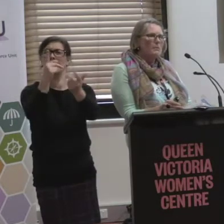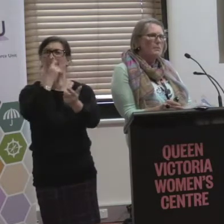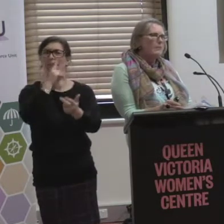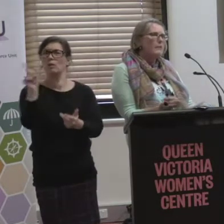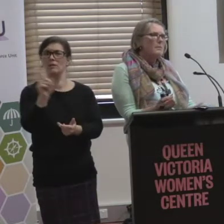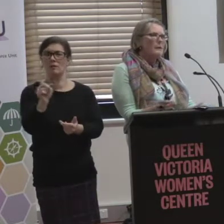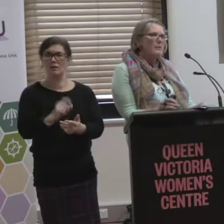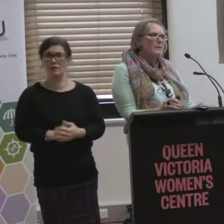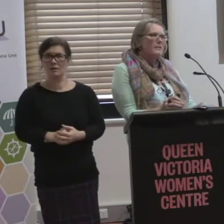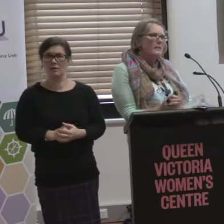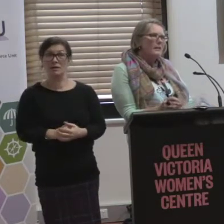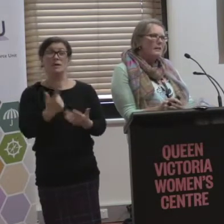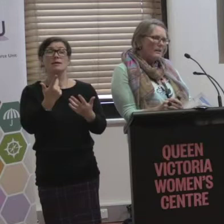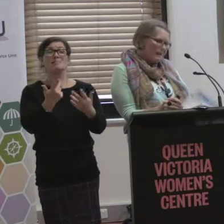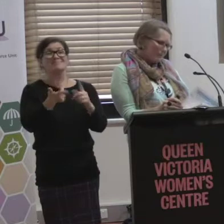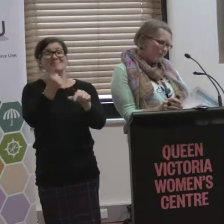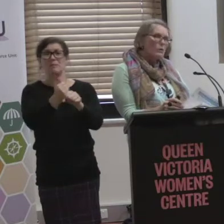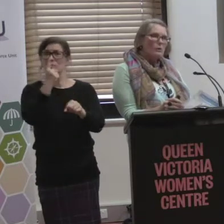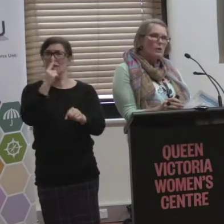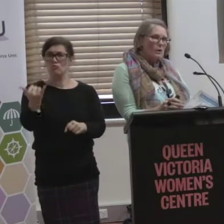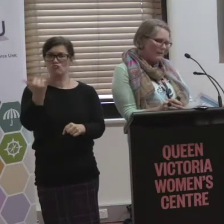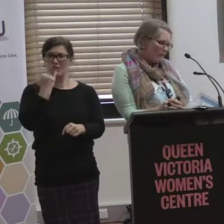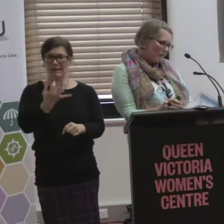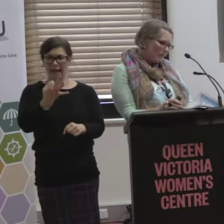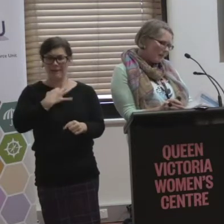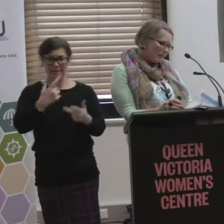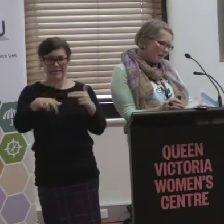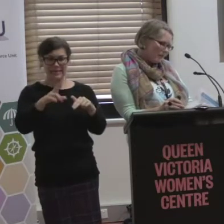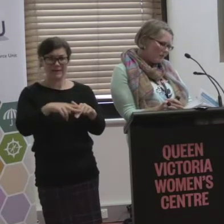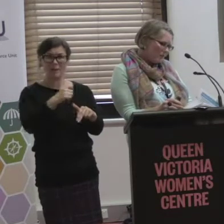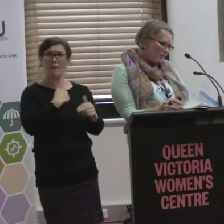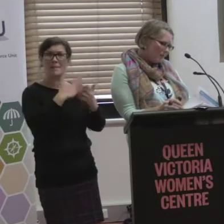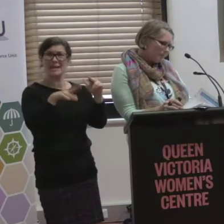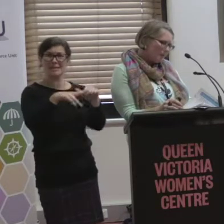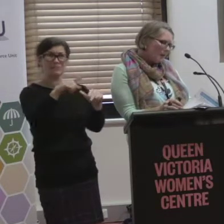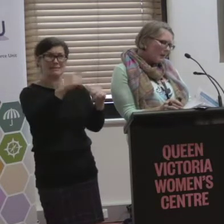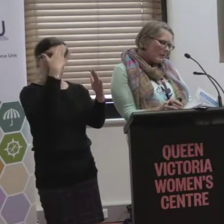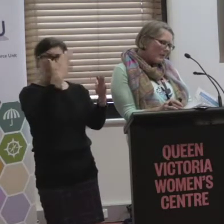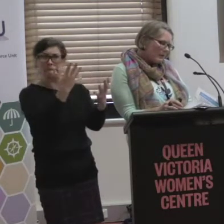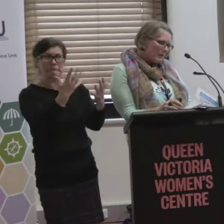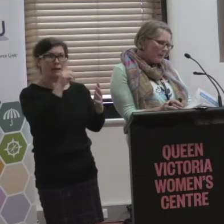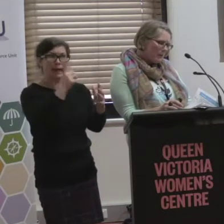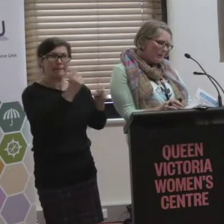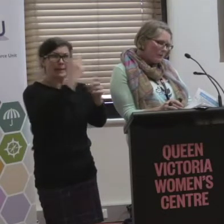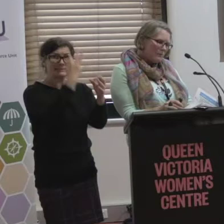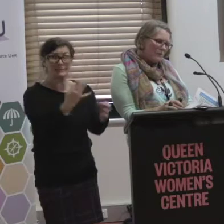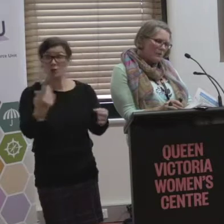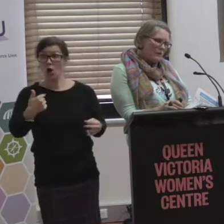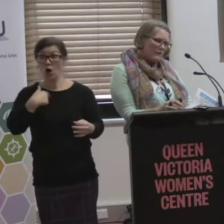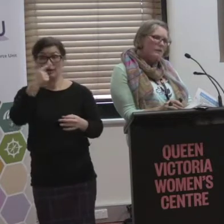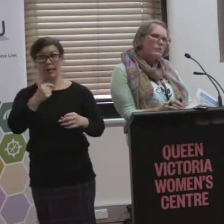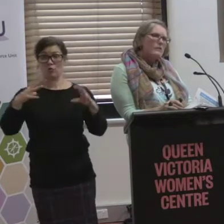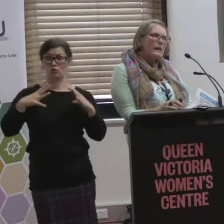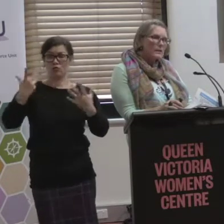of attorney appointment for their parents who no longer have decision-making capacity to do so. So if a principal is able to make